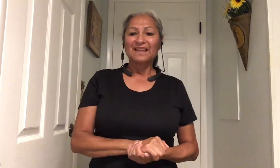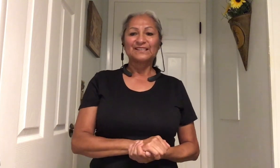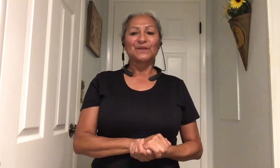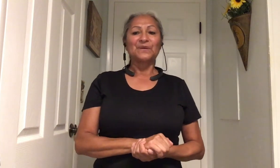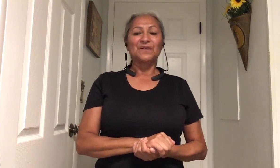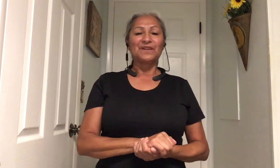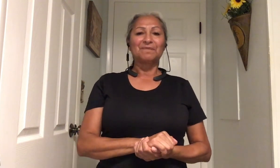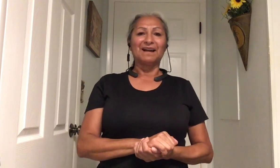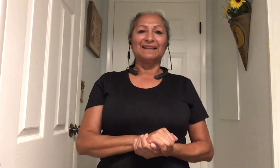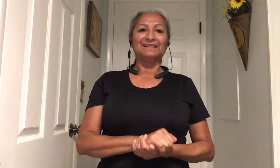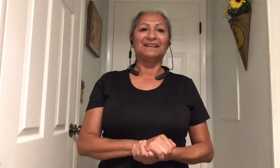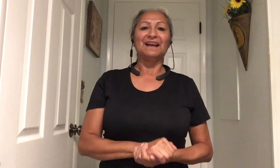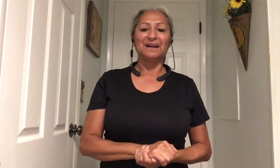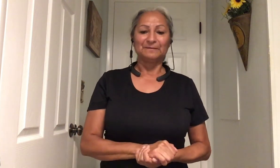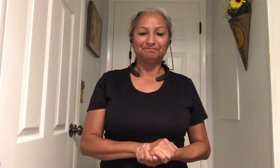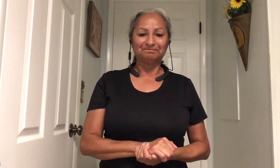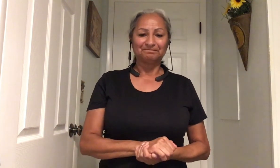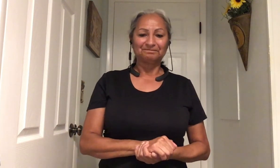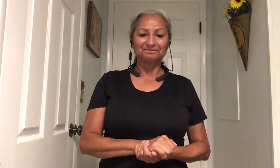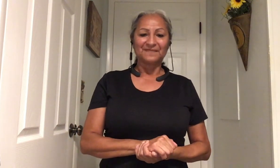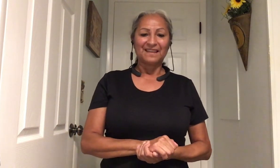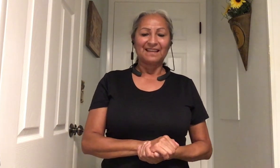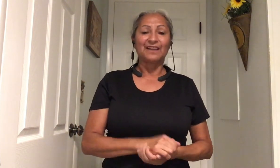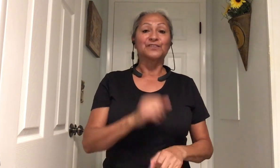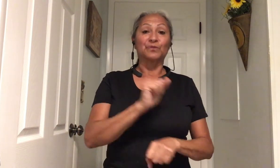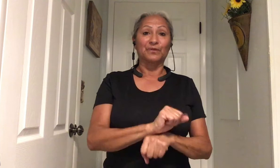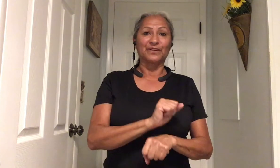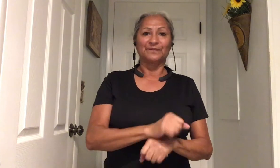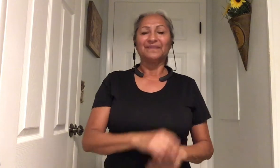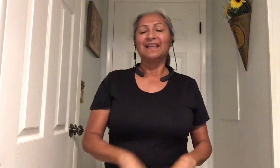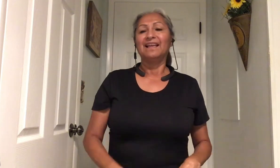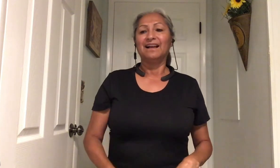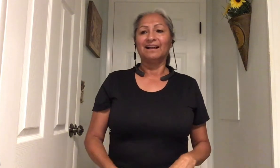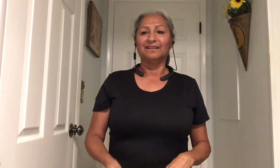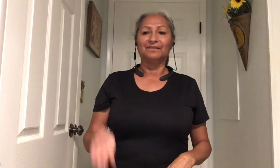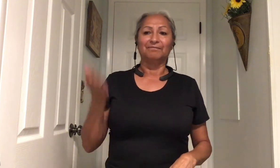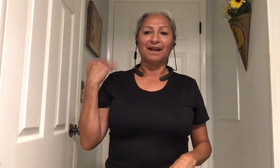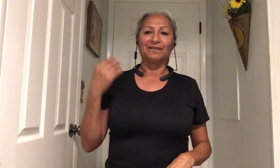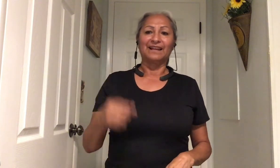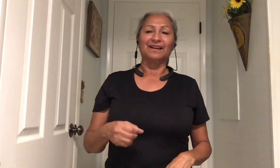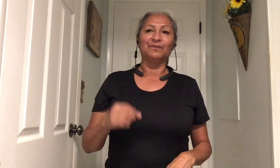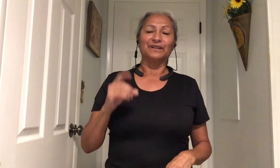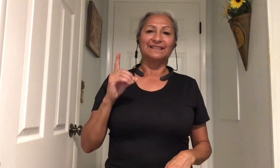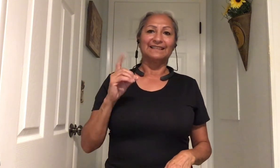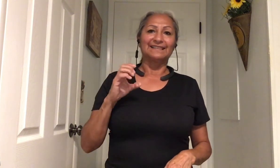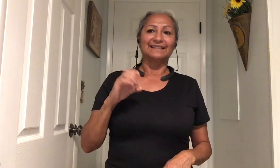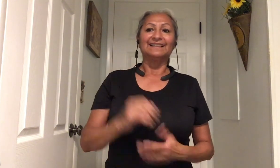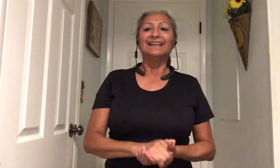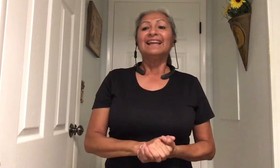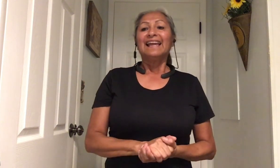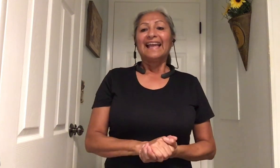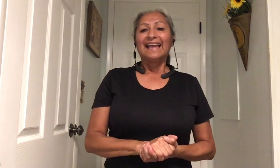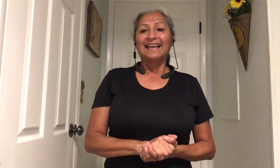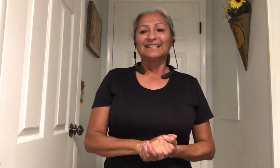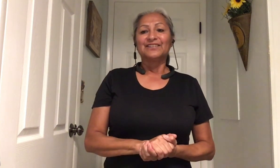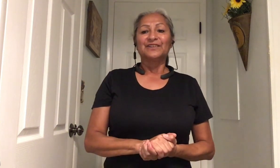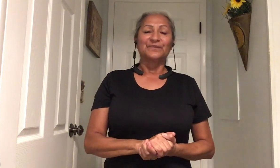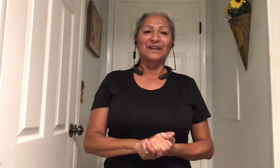So a friend of mine, I used to work with her back when I worked in DC. And whenever she would